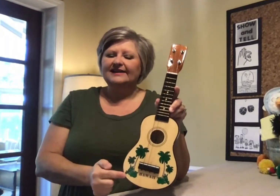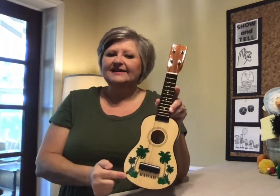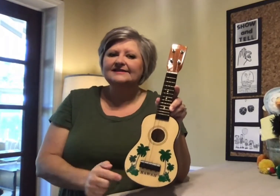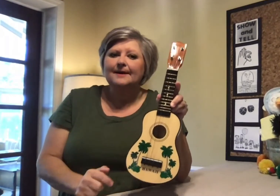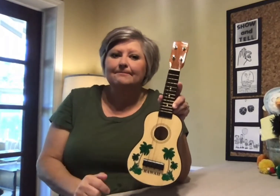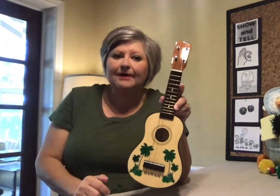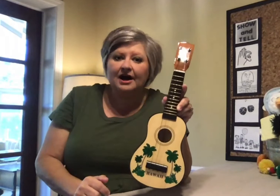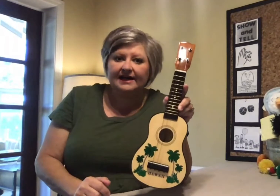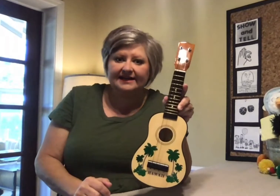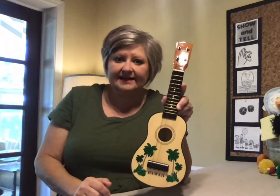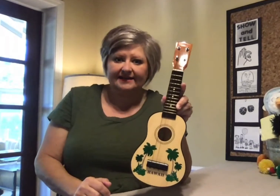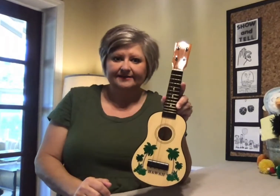ukulele's body.